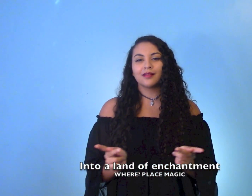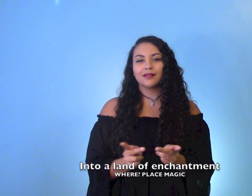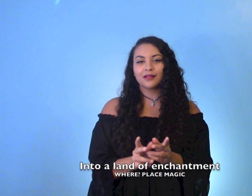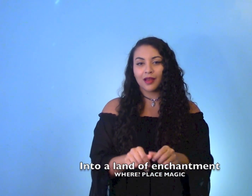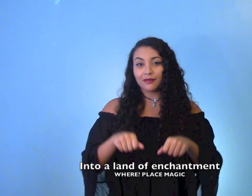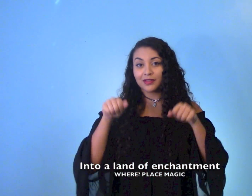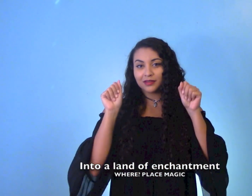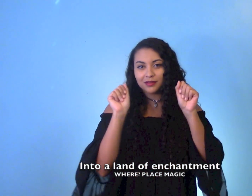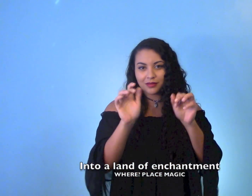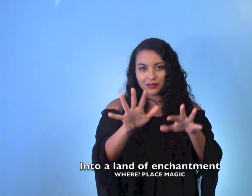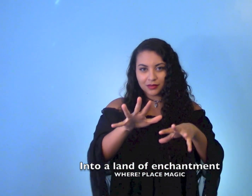land of